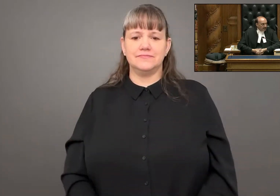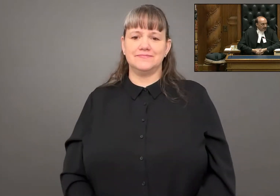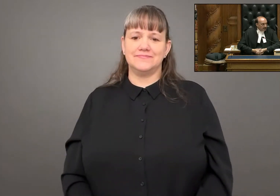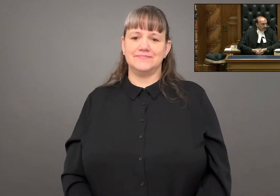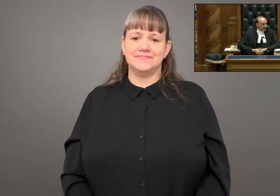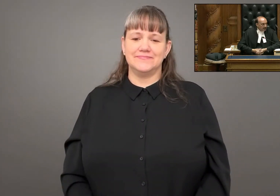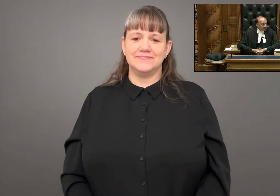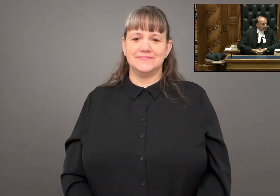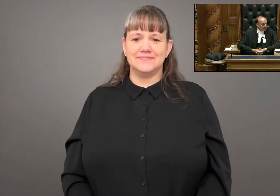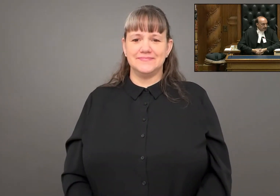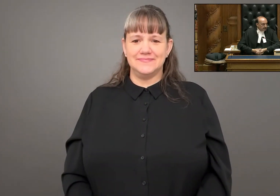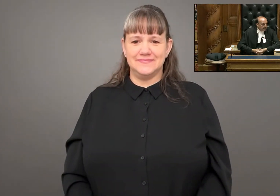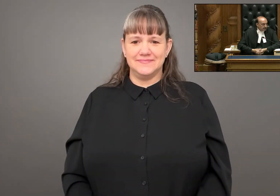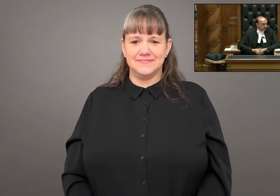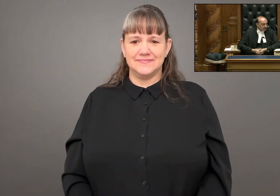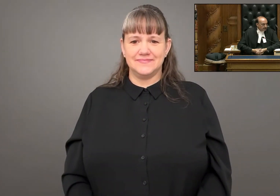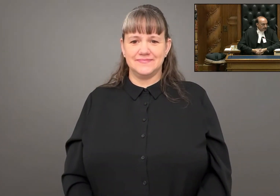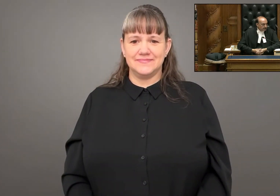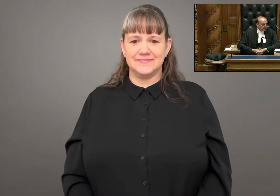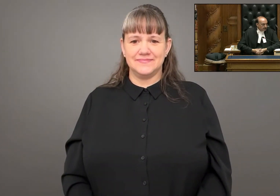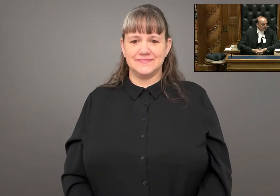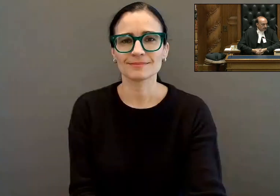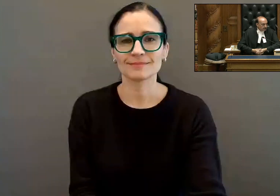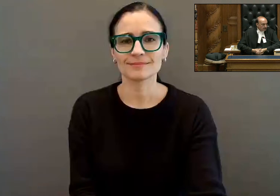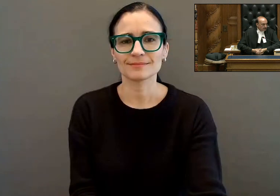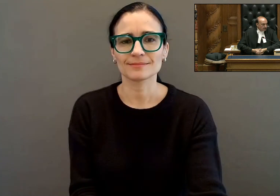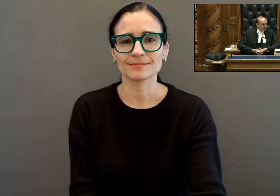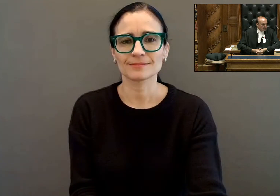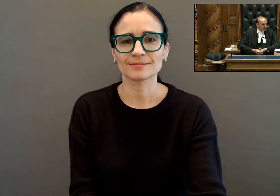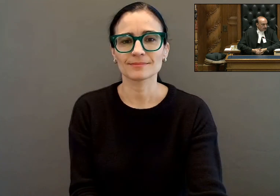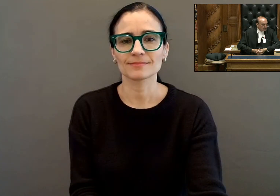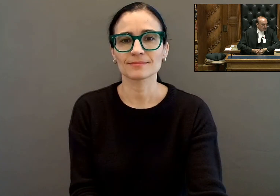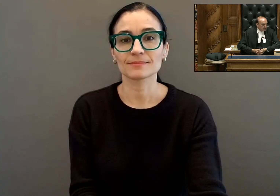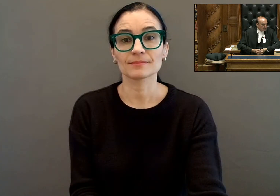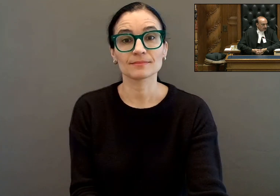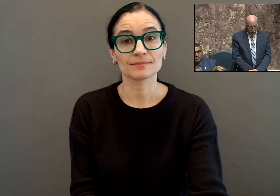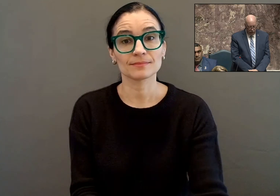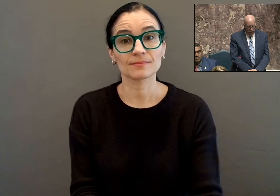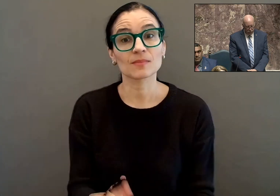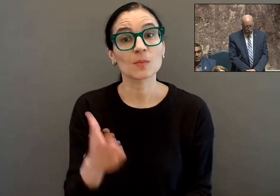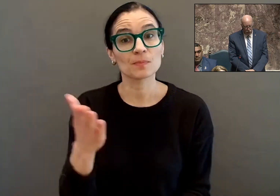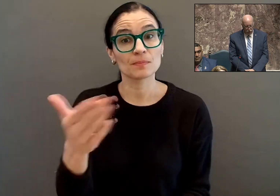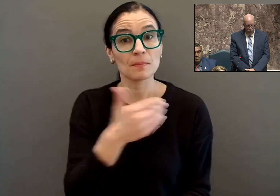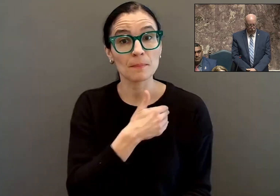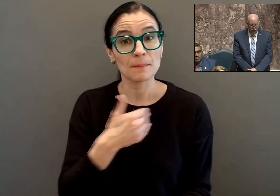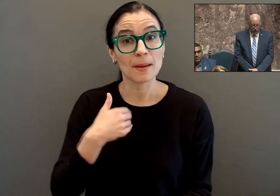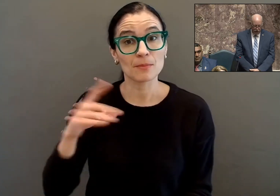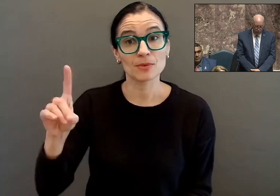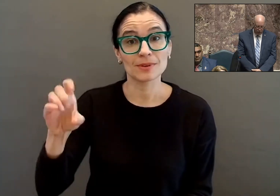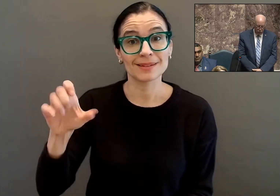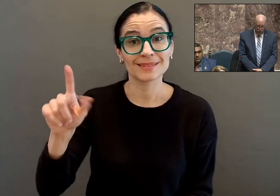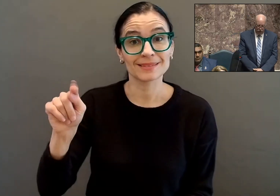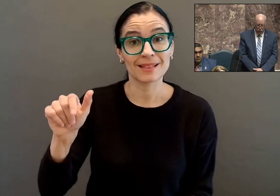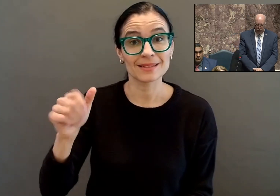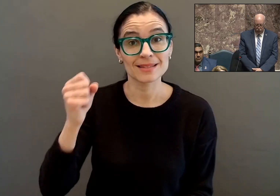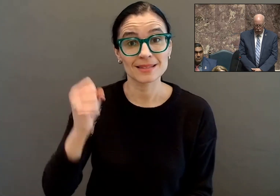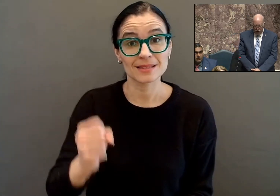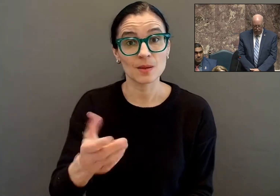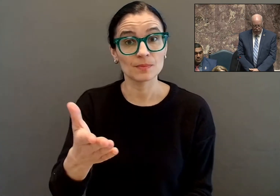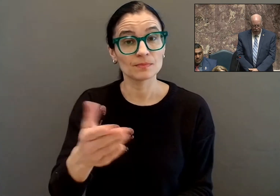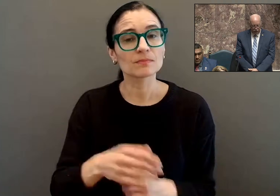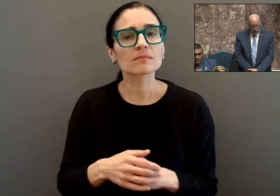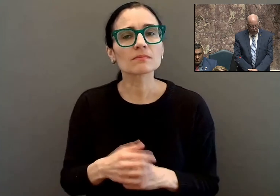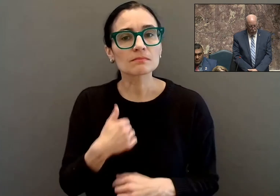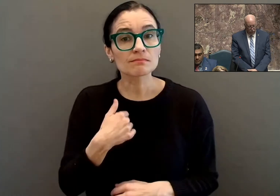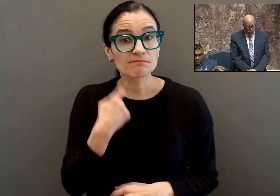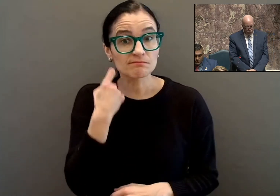Member for Delta South. Mr. Speaker, I recently spent 4 hours in agriculture foods estimates reviewing